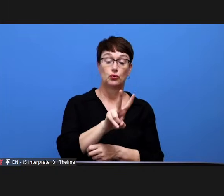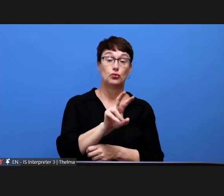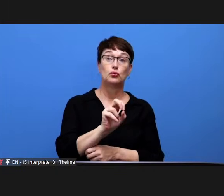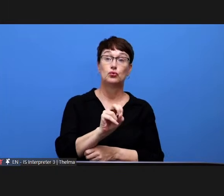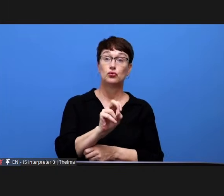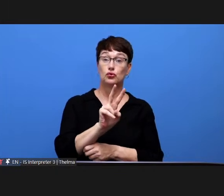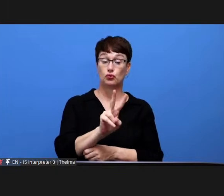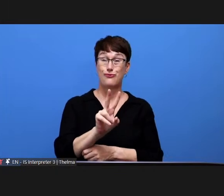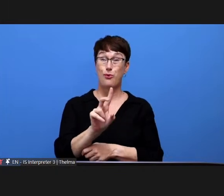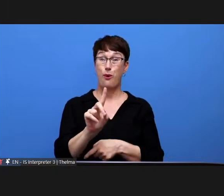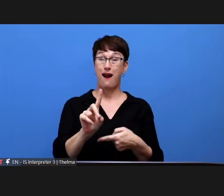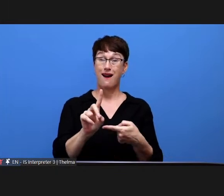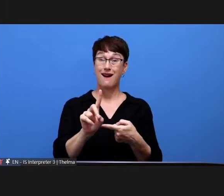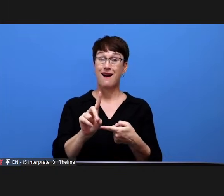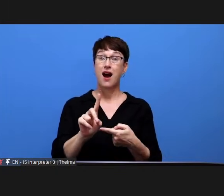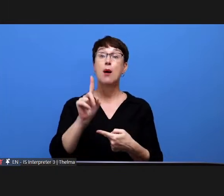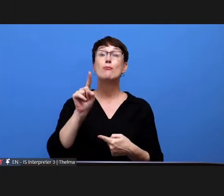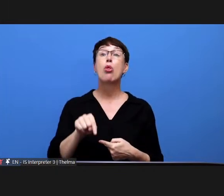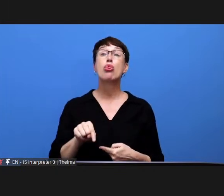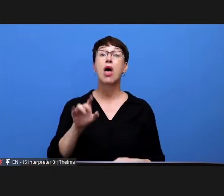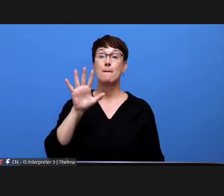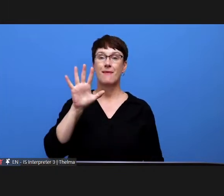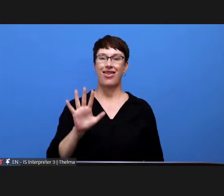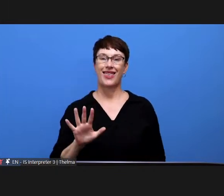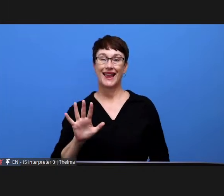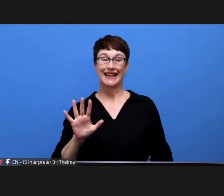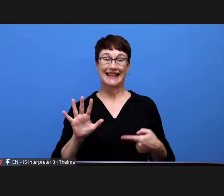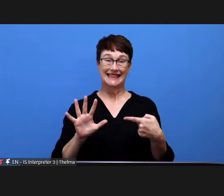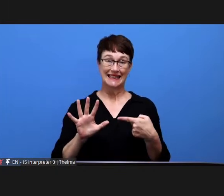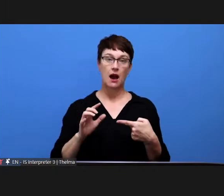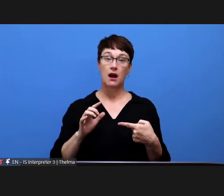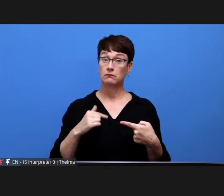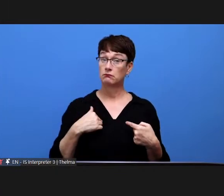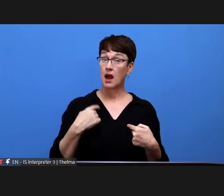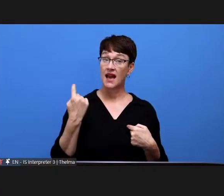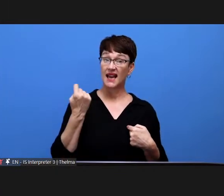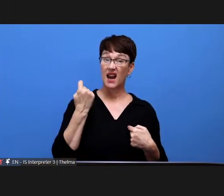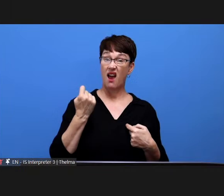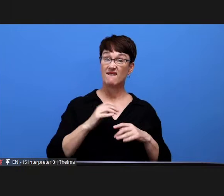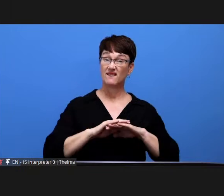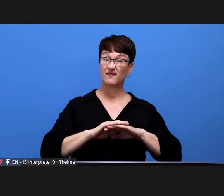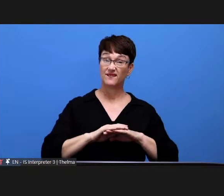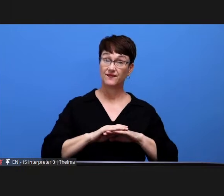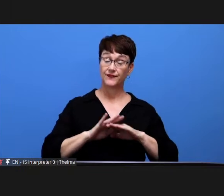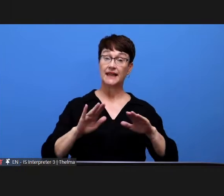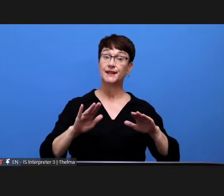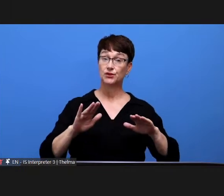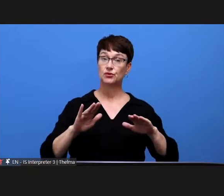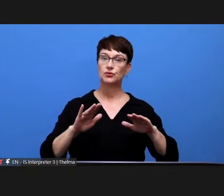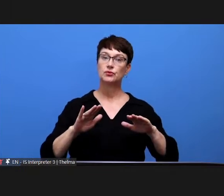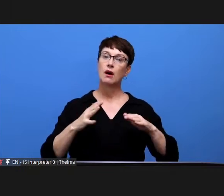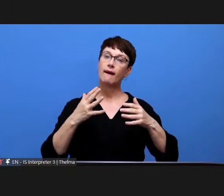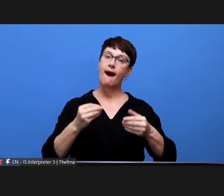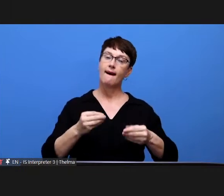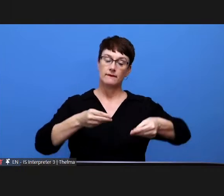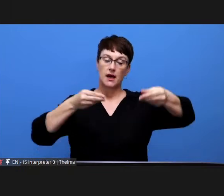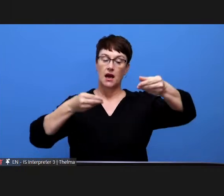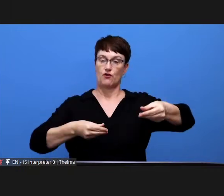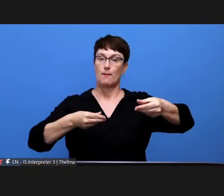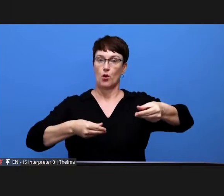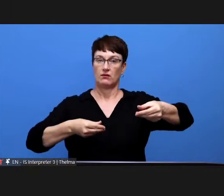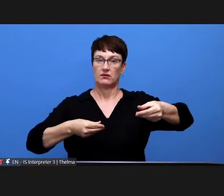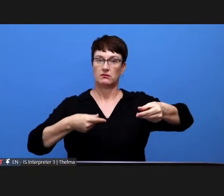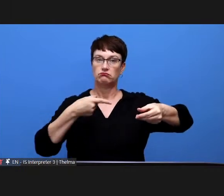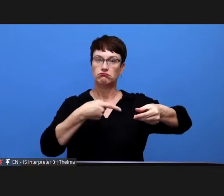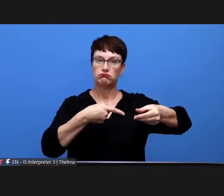to bring together different stakeholders, especially those from non-state actors, like the civil society organizations, to